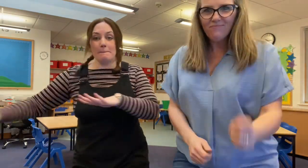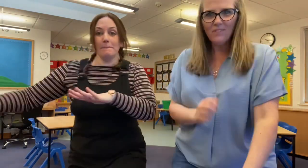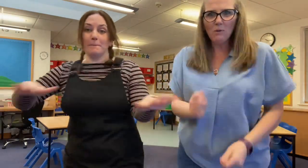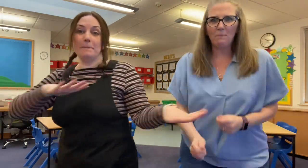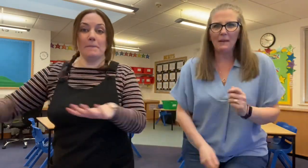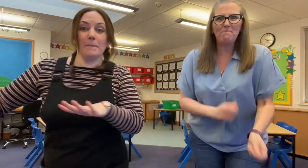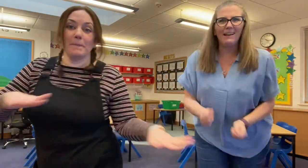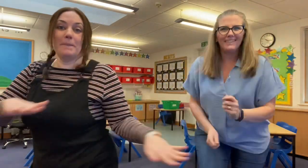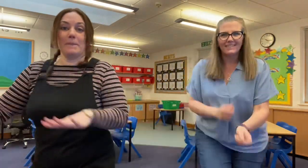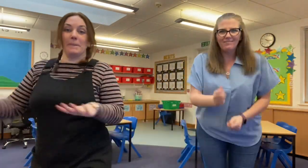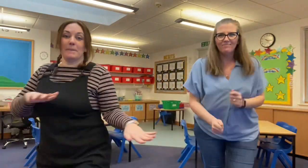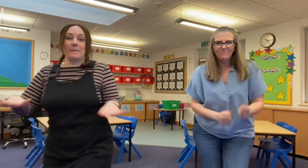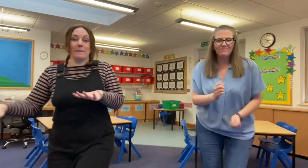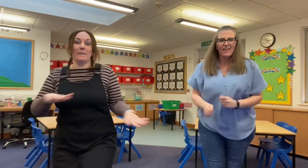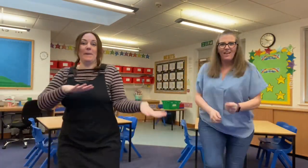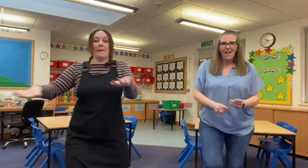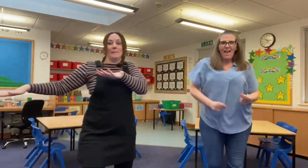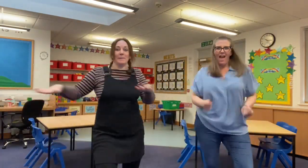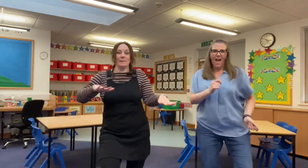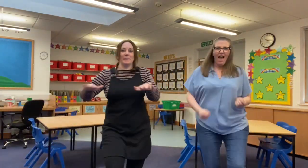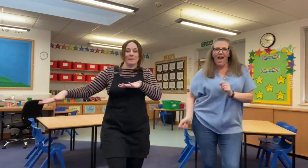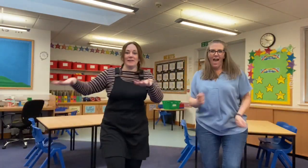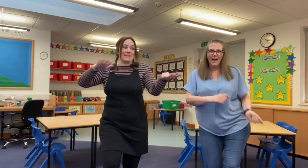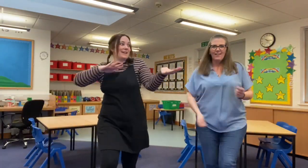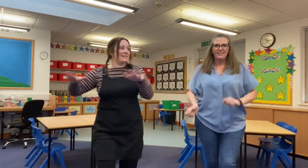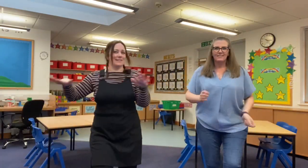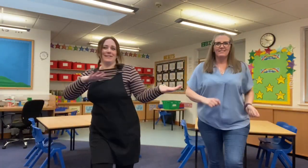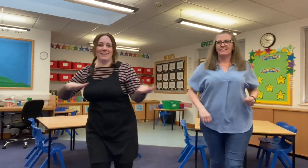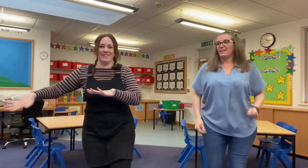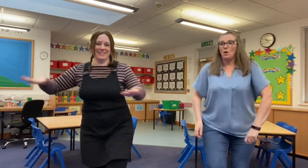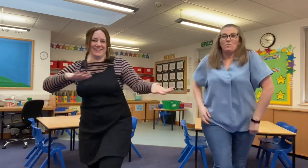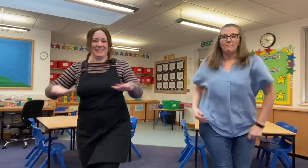Oh, a bit of buttons. Is it?